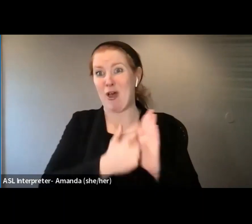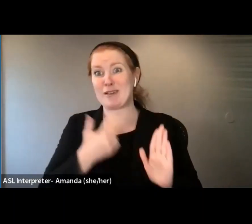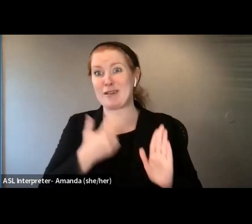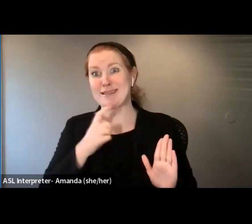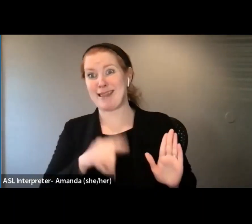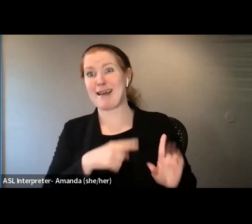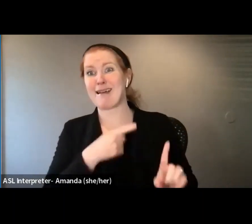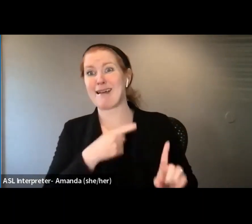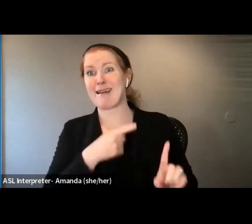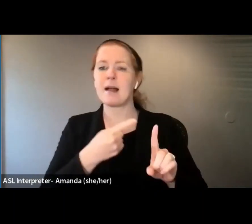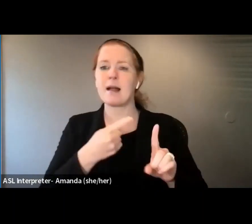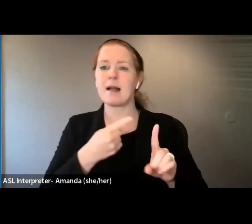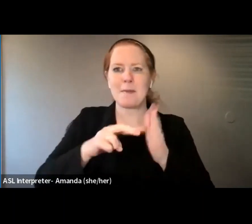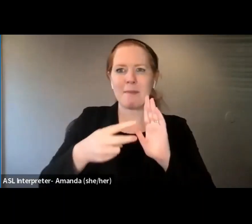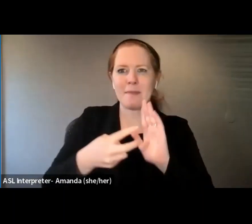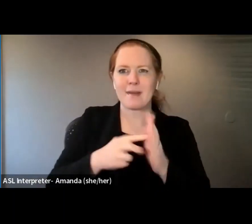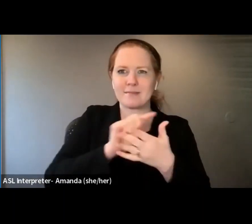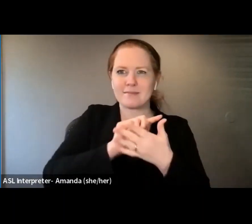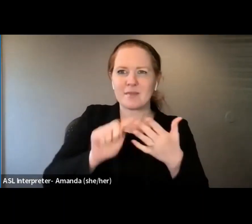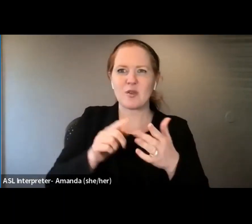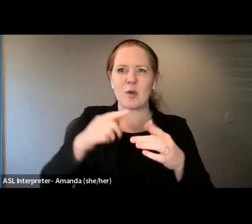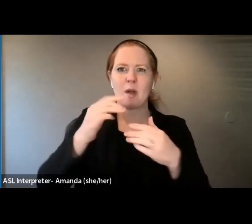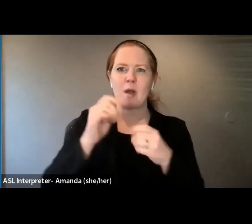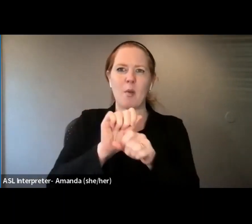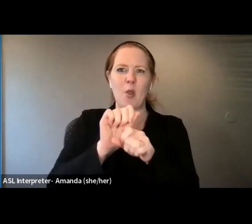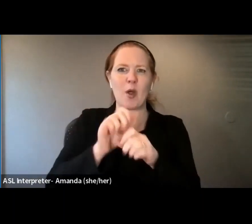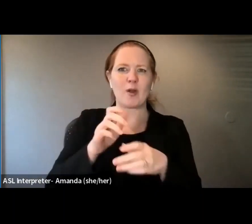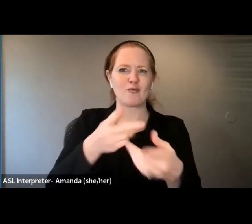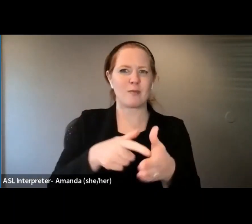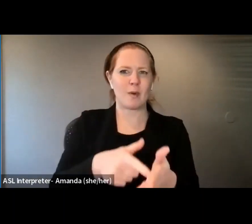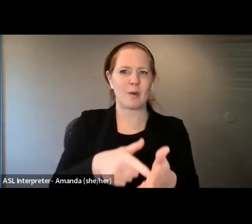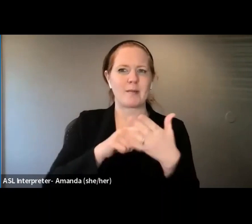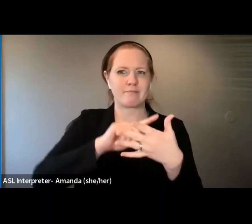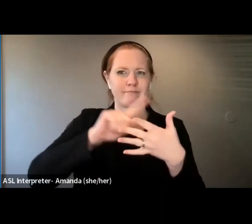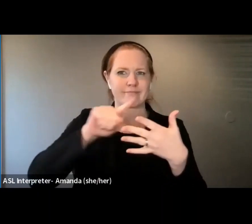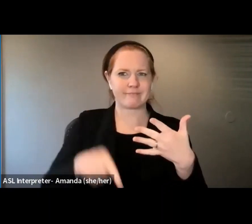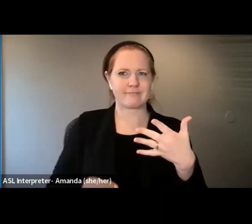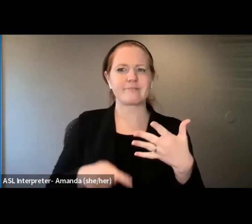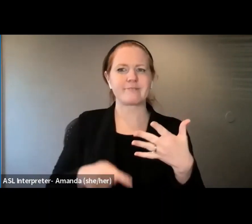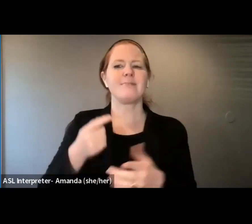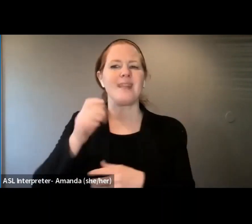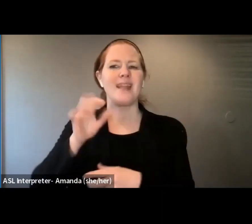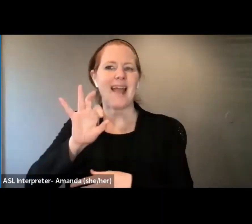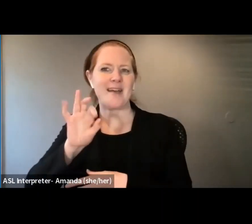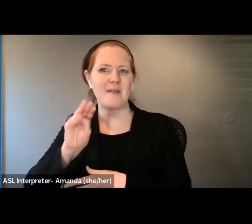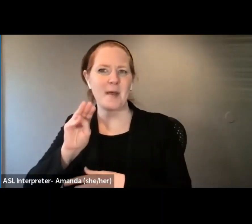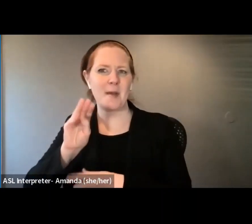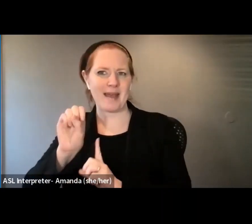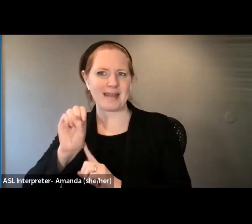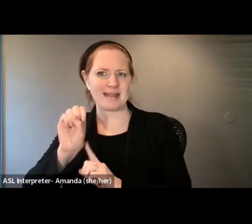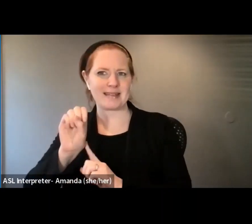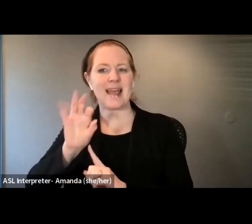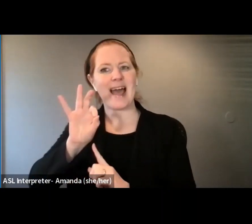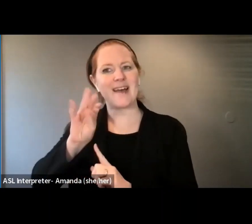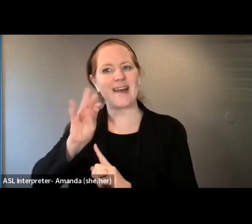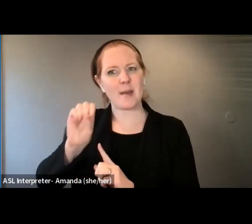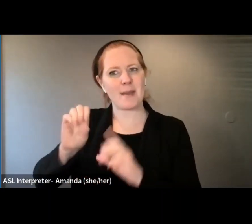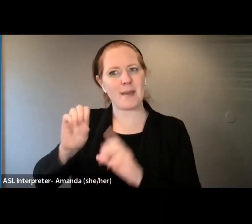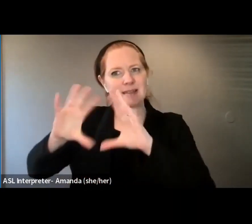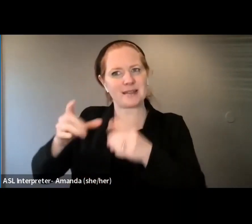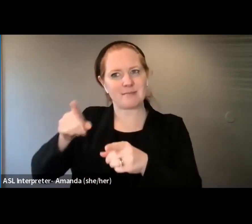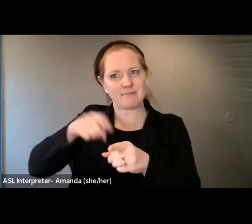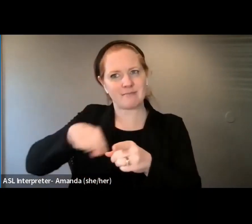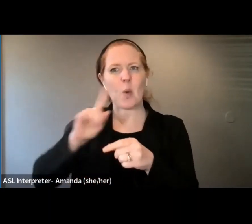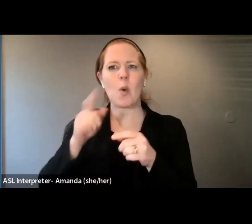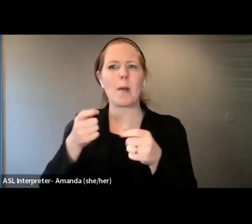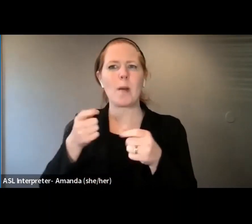get bound up in all these employer requirements. And that's where FMS comes in. So the FMS entity is going to manage a lot of those